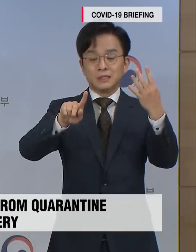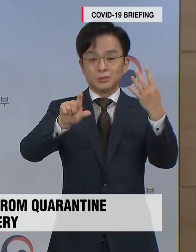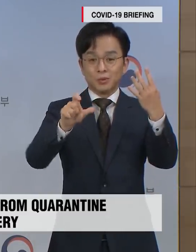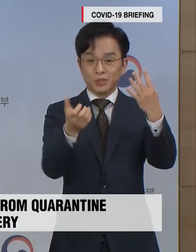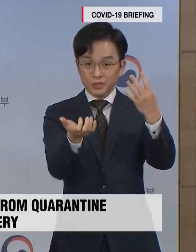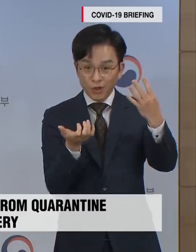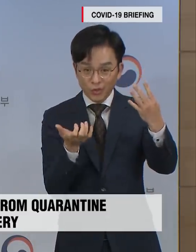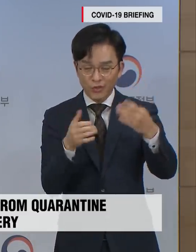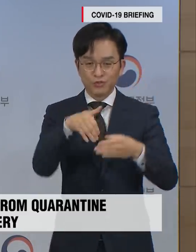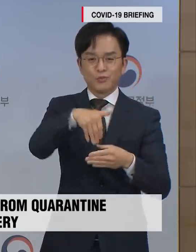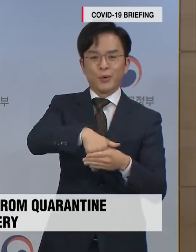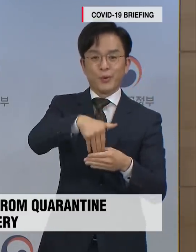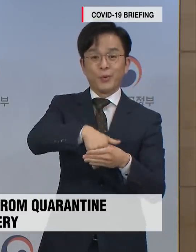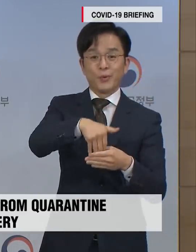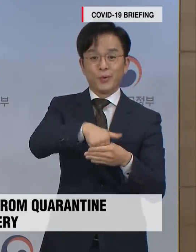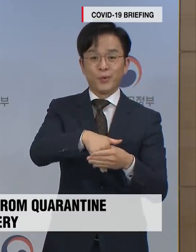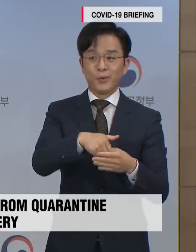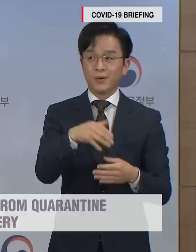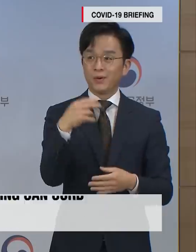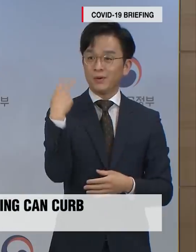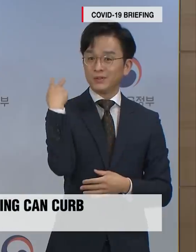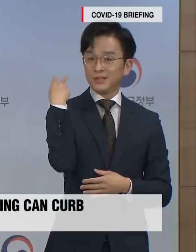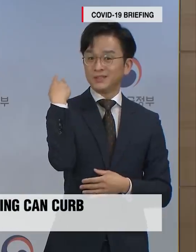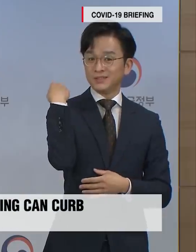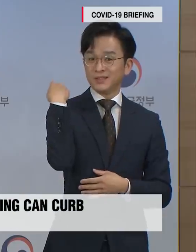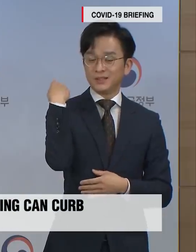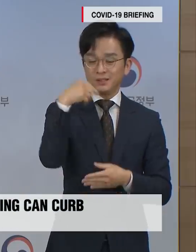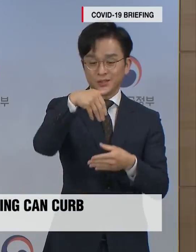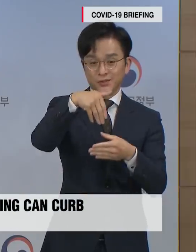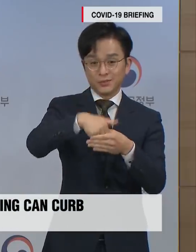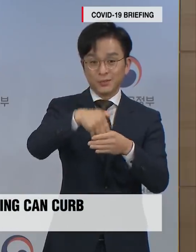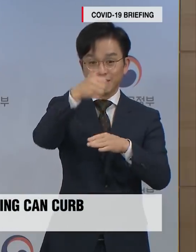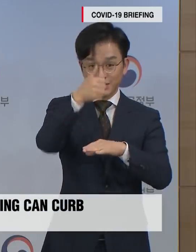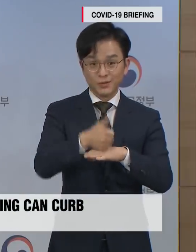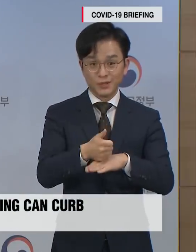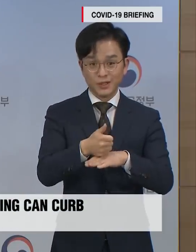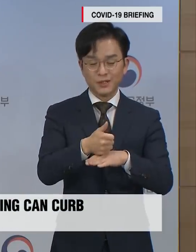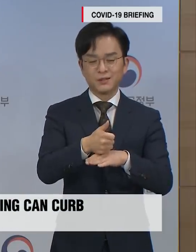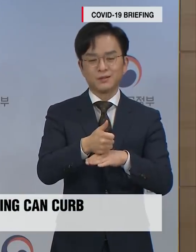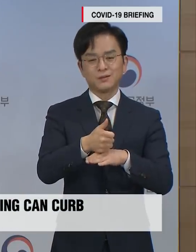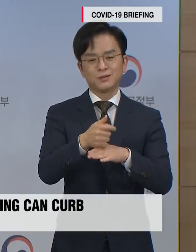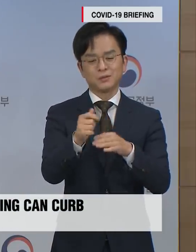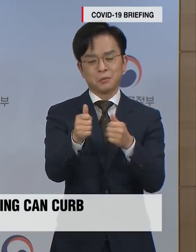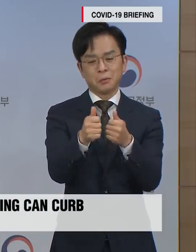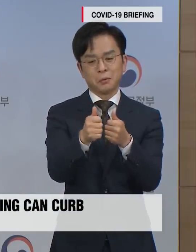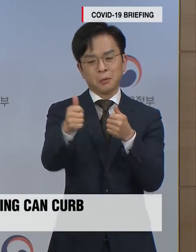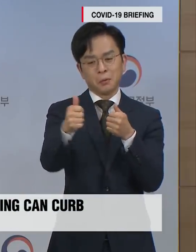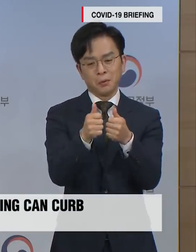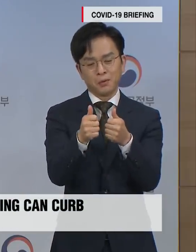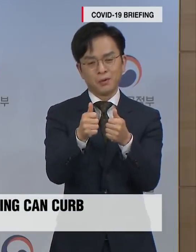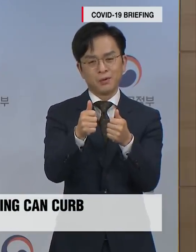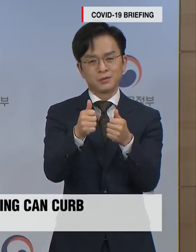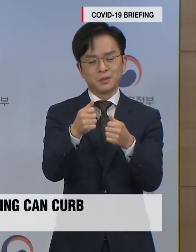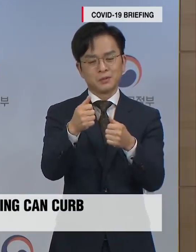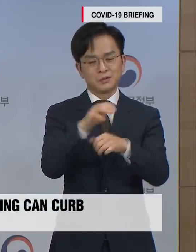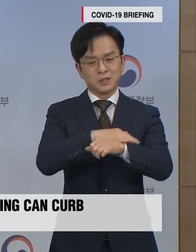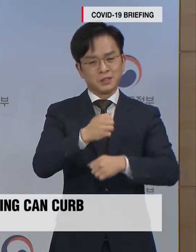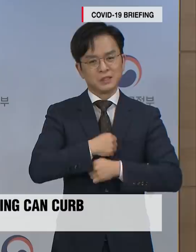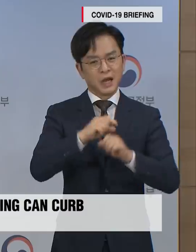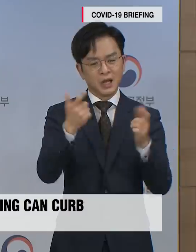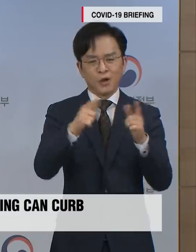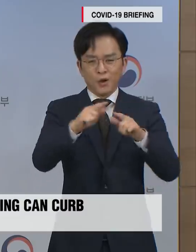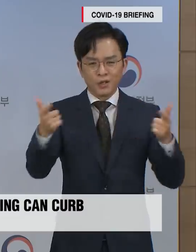the progress of the early voting for the 21st general election, there were shortcomings that came up. And he